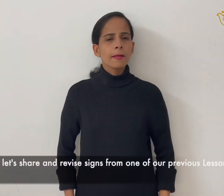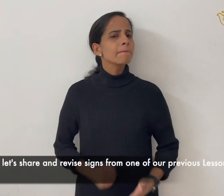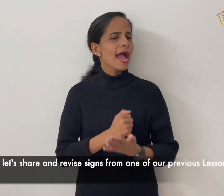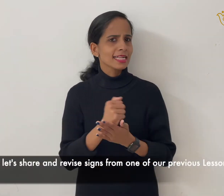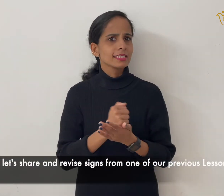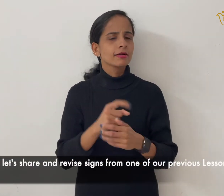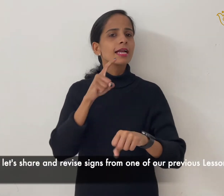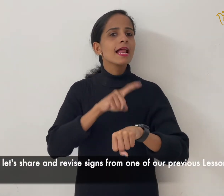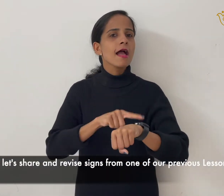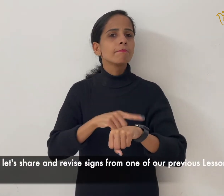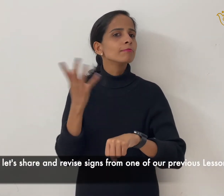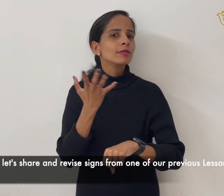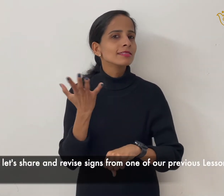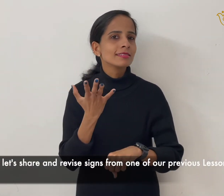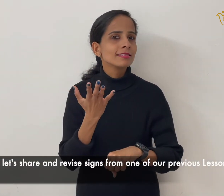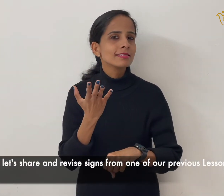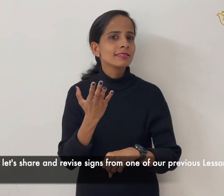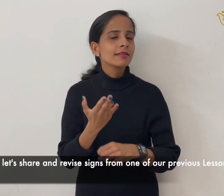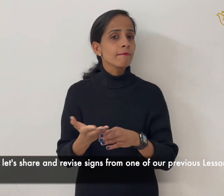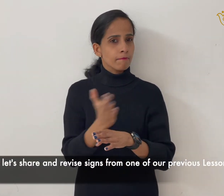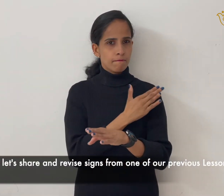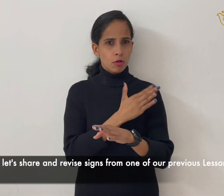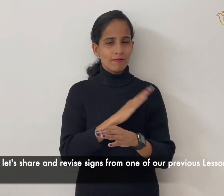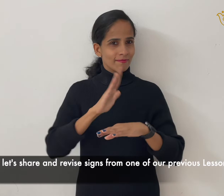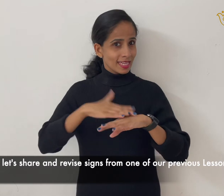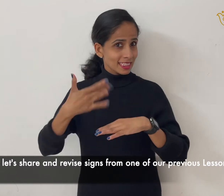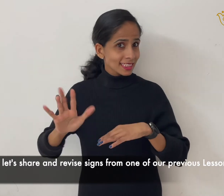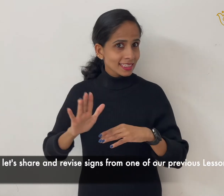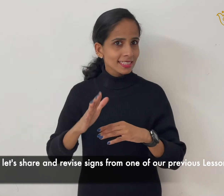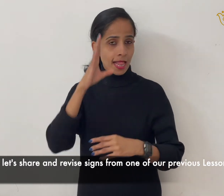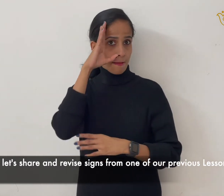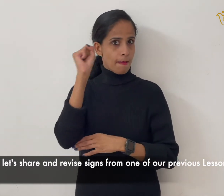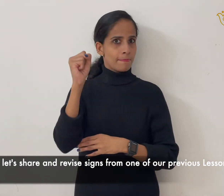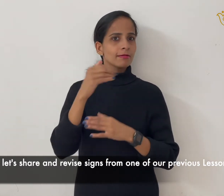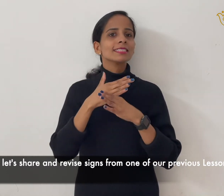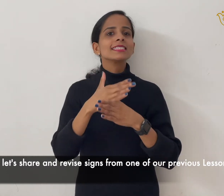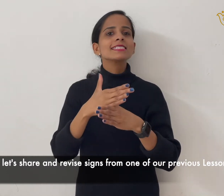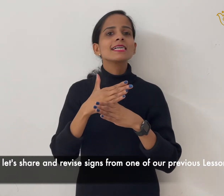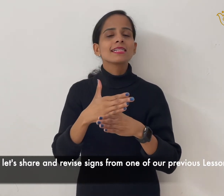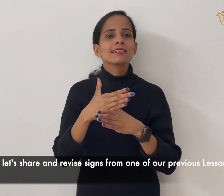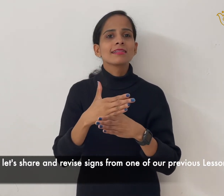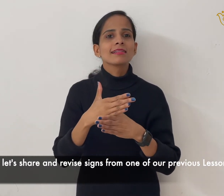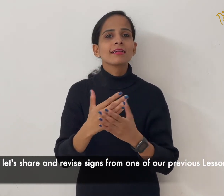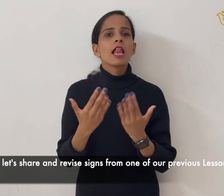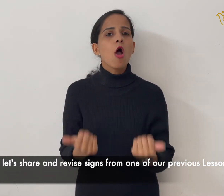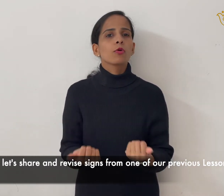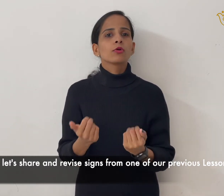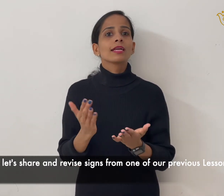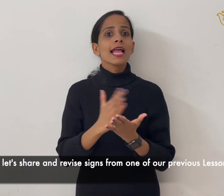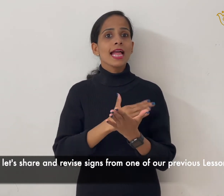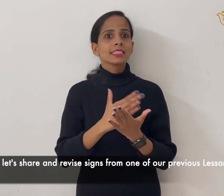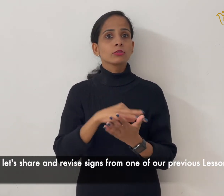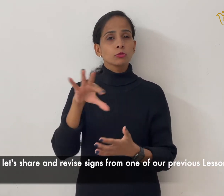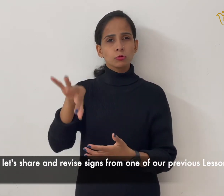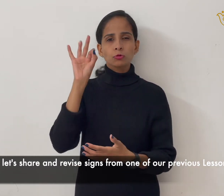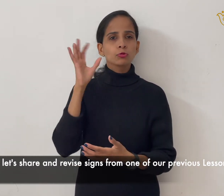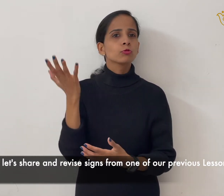For practice time, let's share and revise signs from one of our previous lessons,